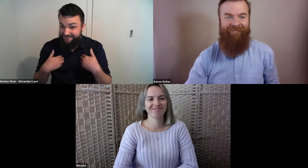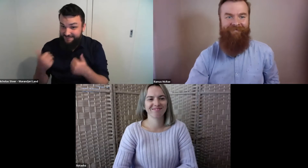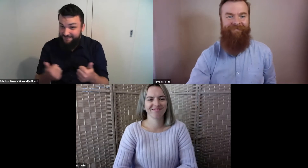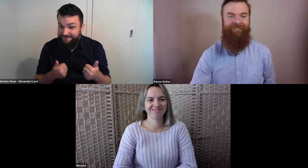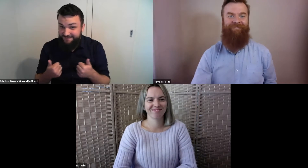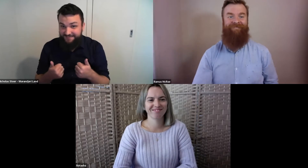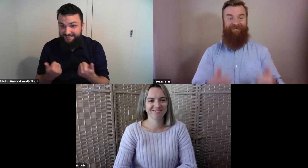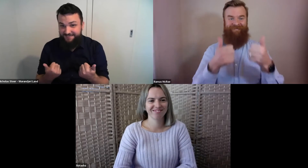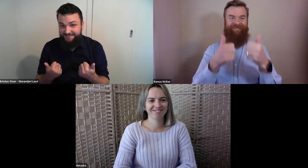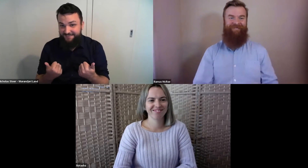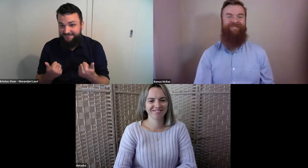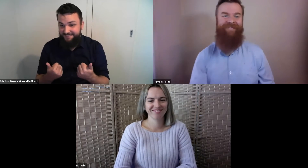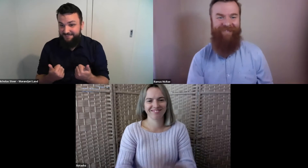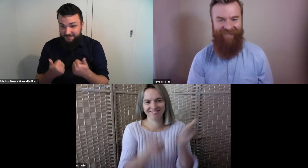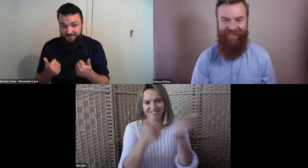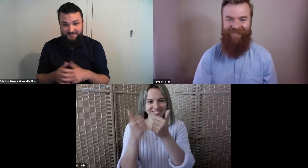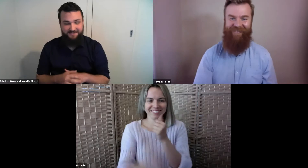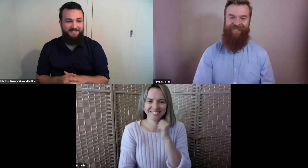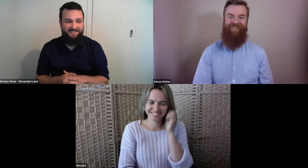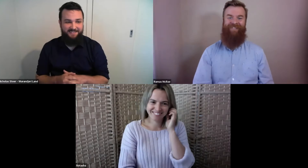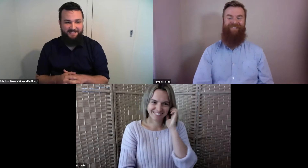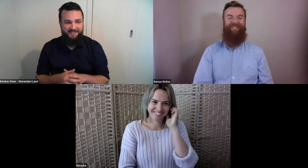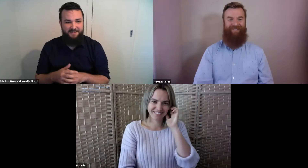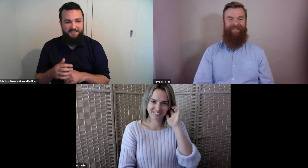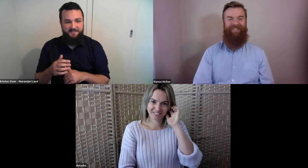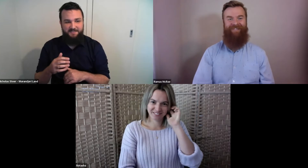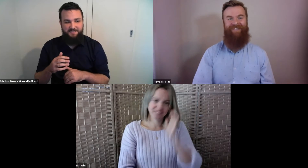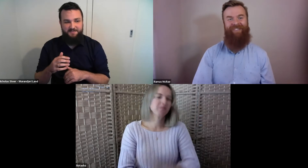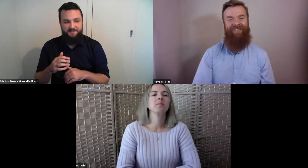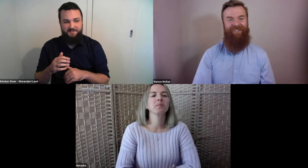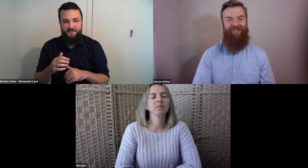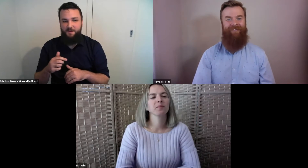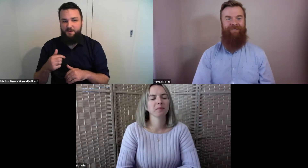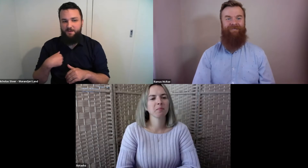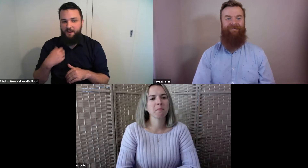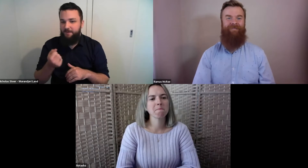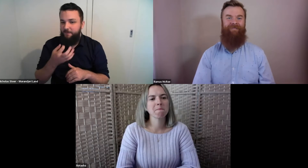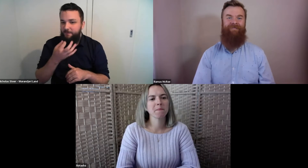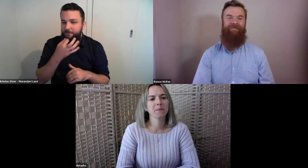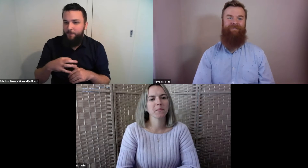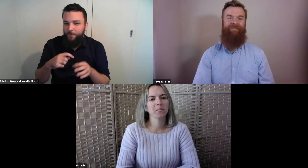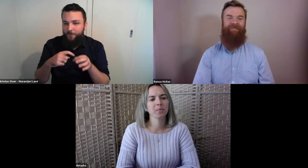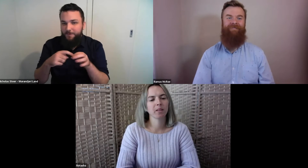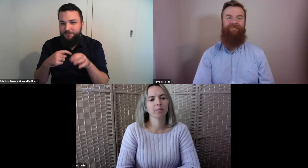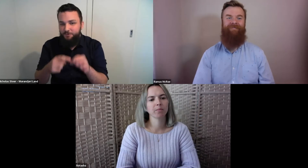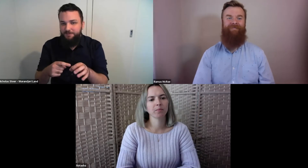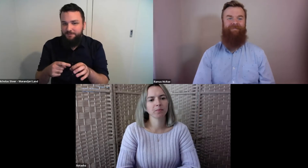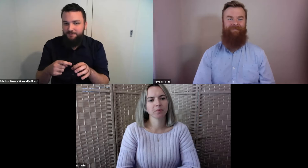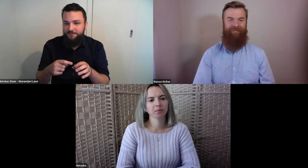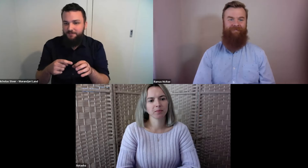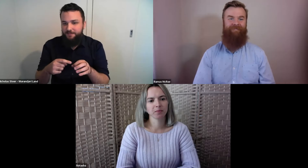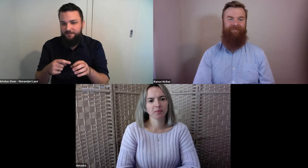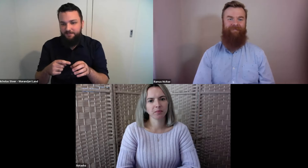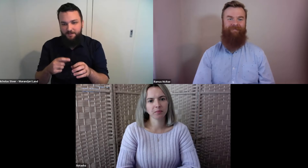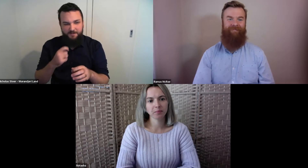Hello, how are you both? Yeah, really well, thank you. It's good. So I have a